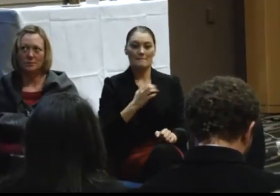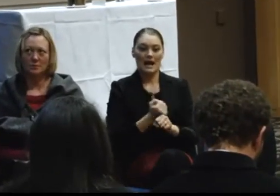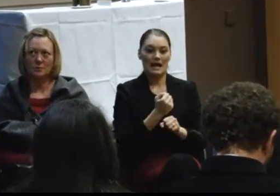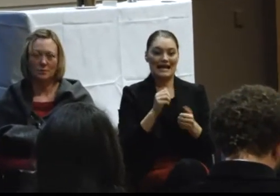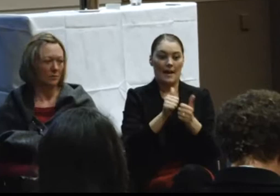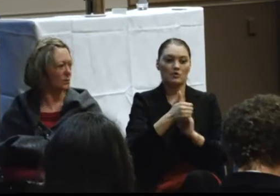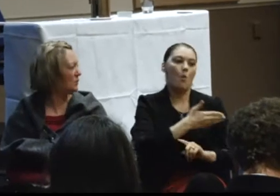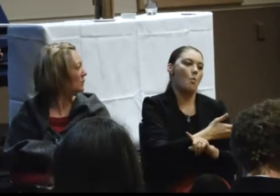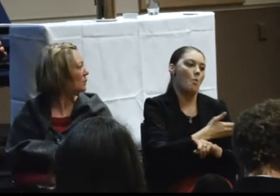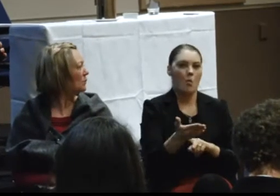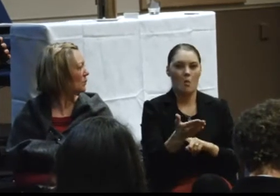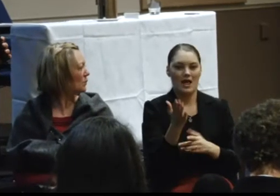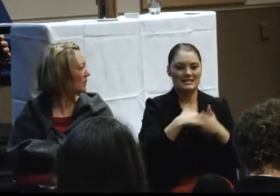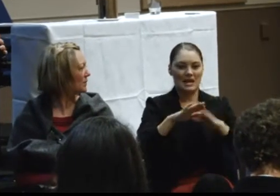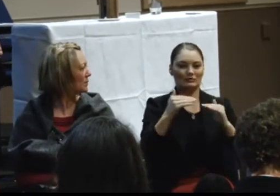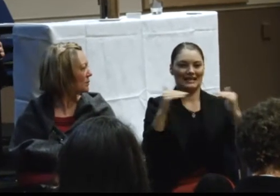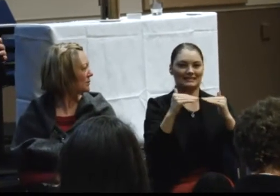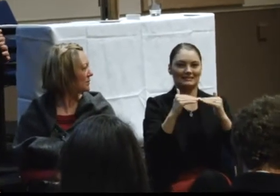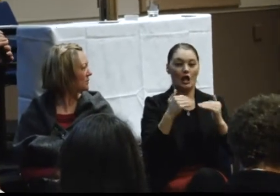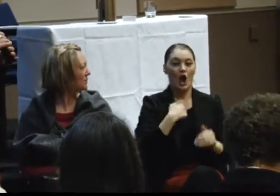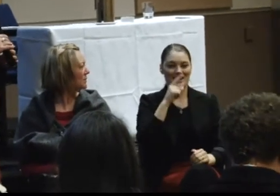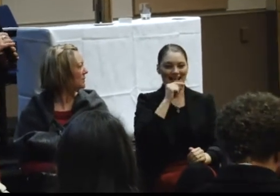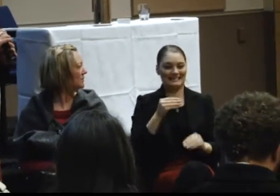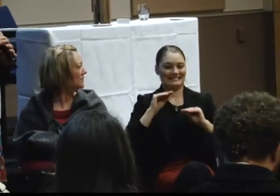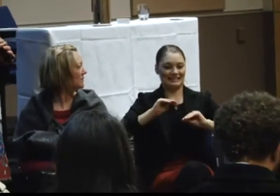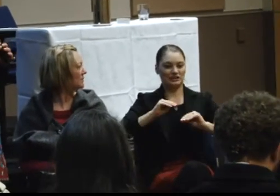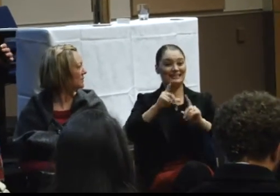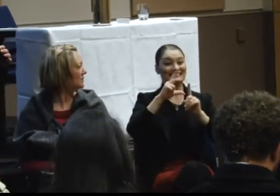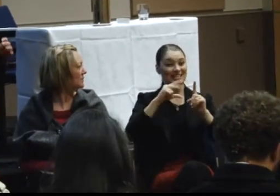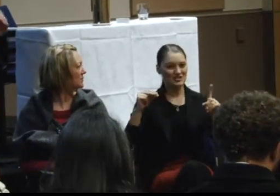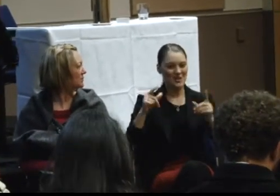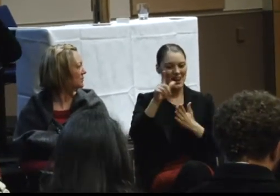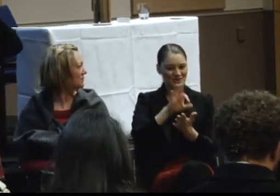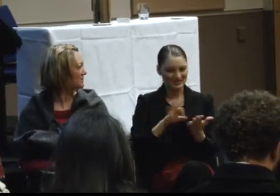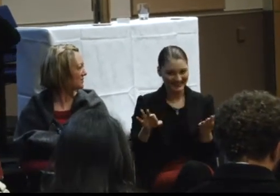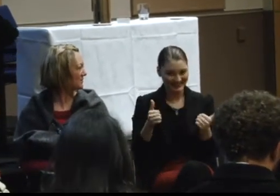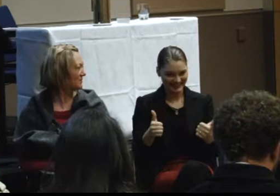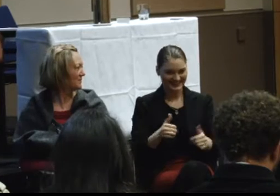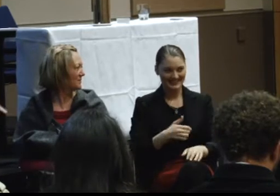national standards, and then that would give me time to teach digital literacy.